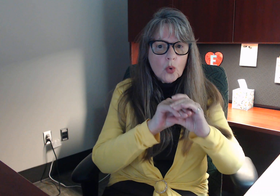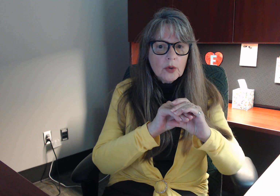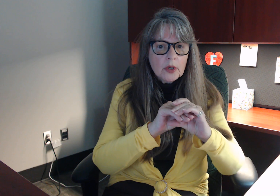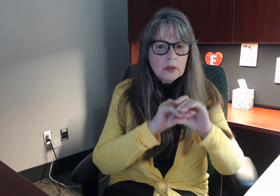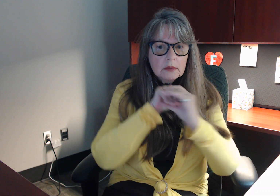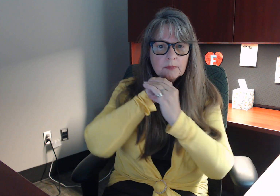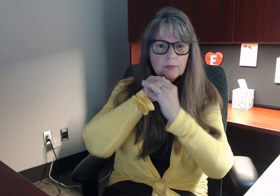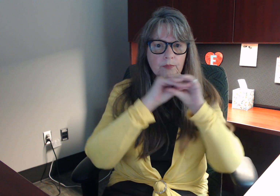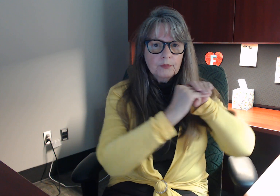stored.